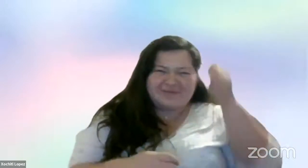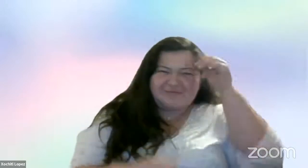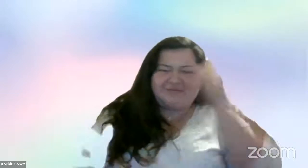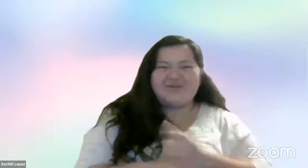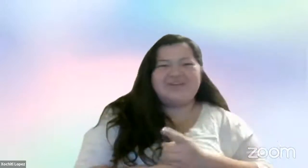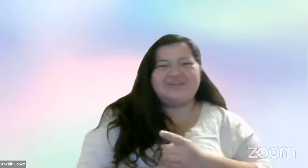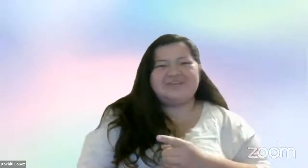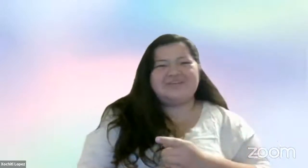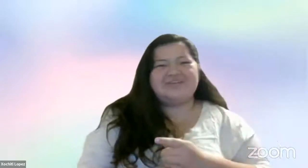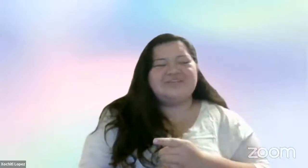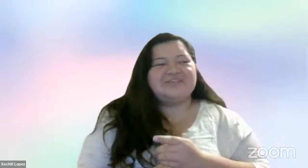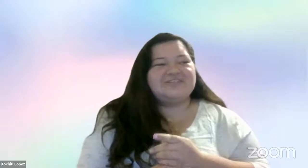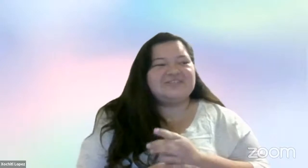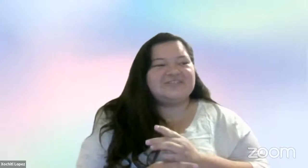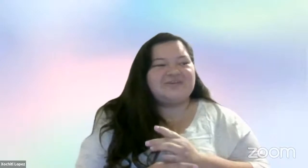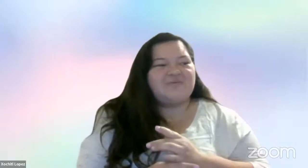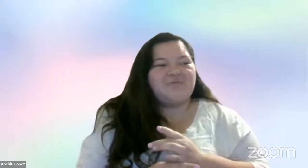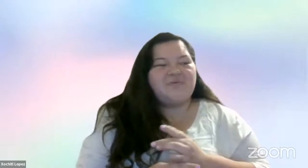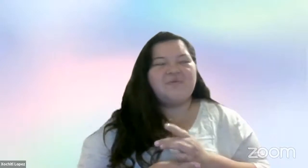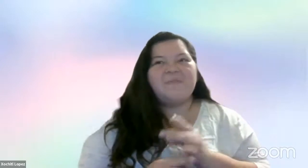just sad for my little brother.